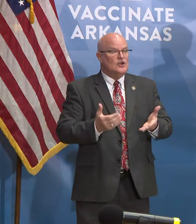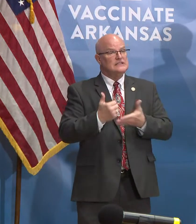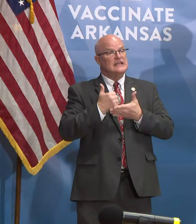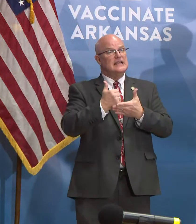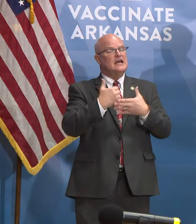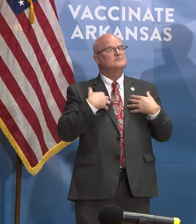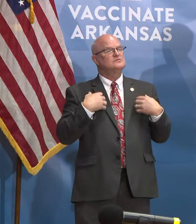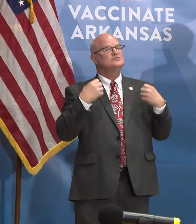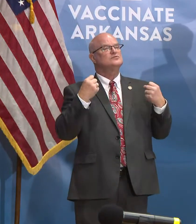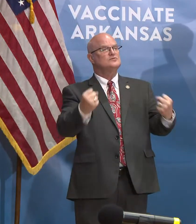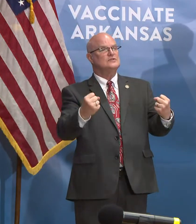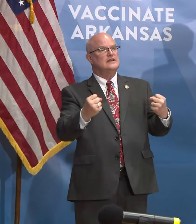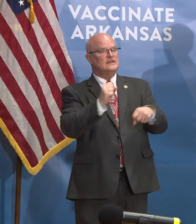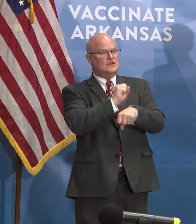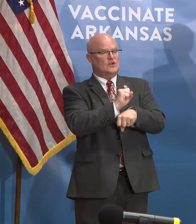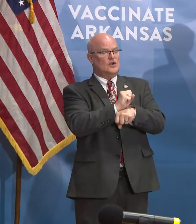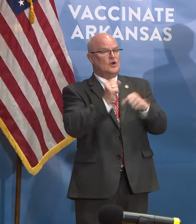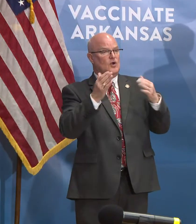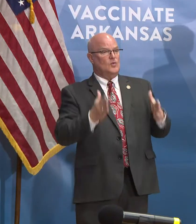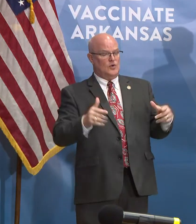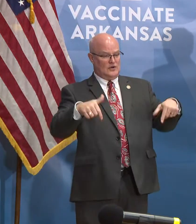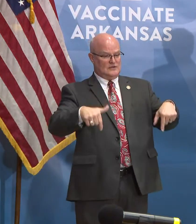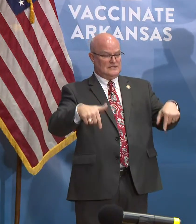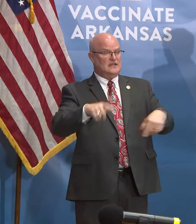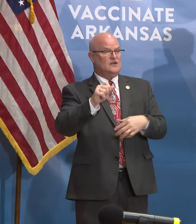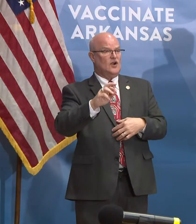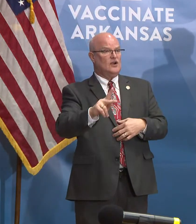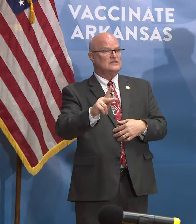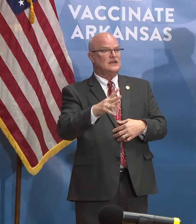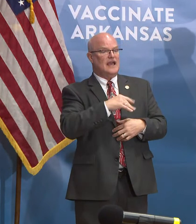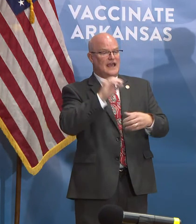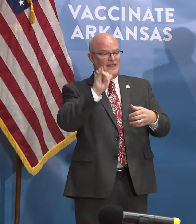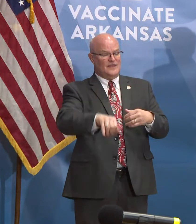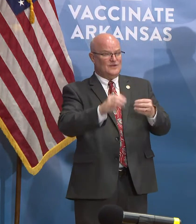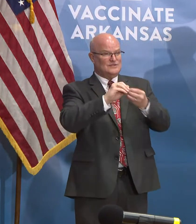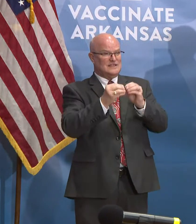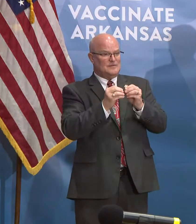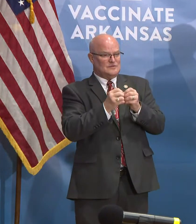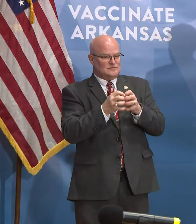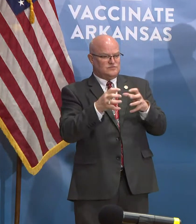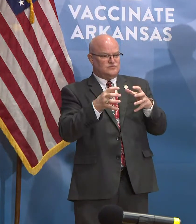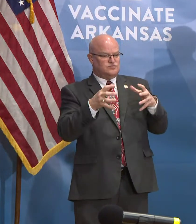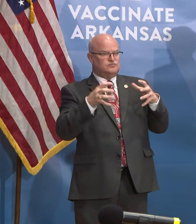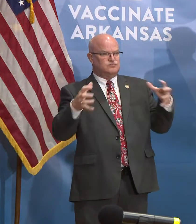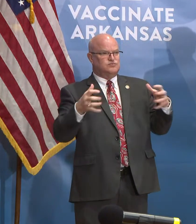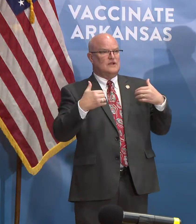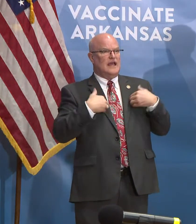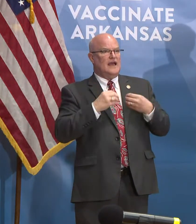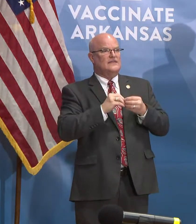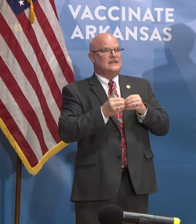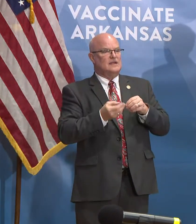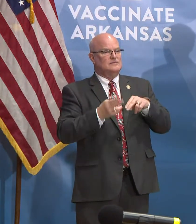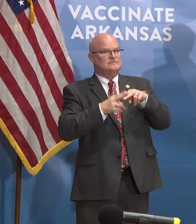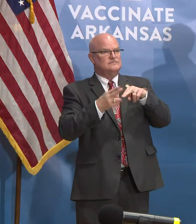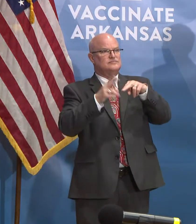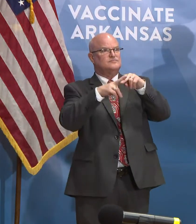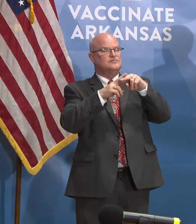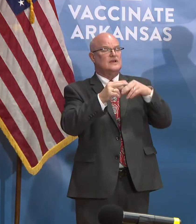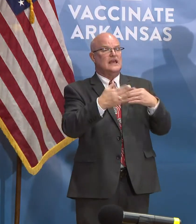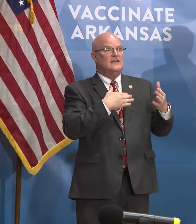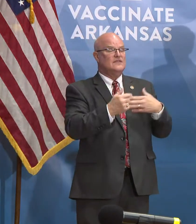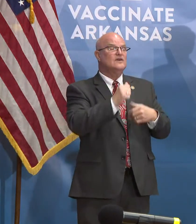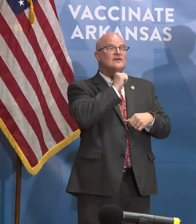to strengthen our workforce in Arkansas and to grow those numbers. And it's important to get those numbers back up, even though